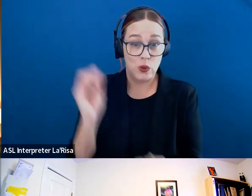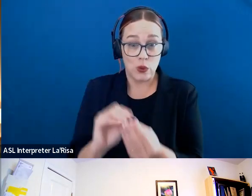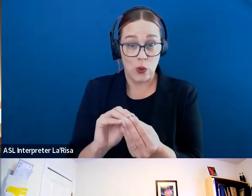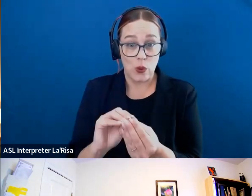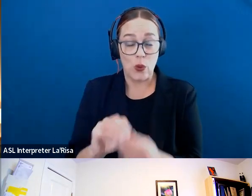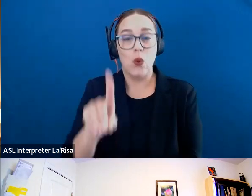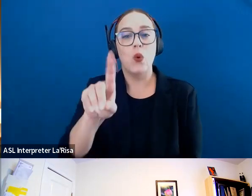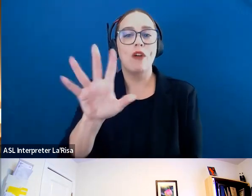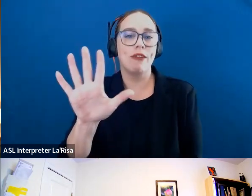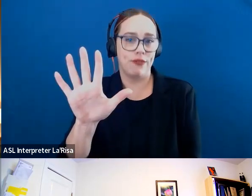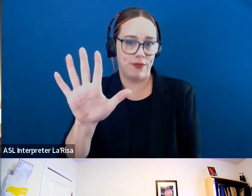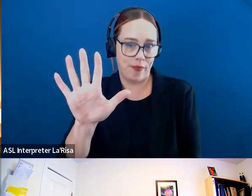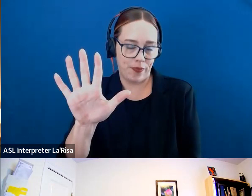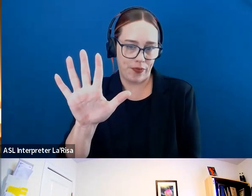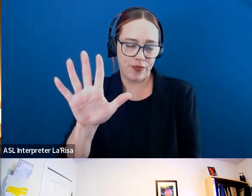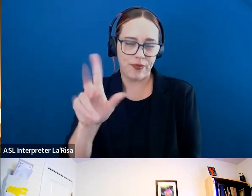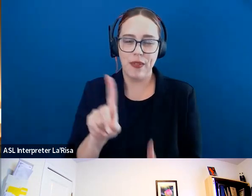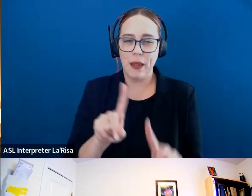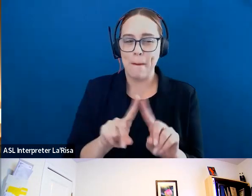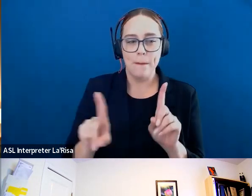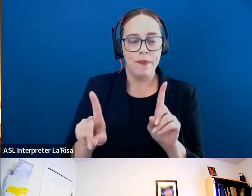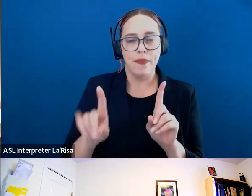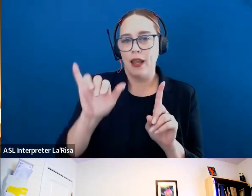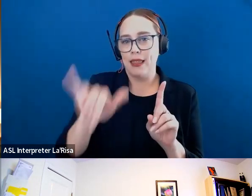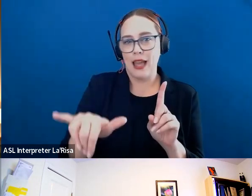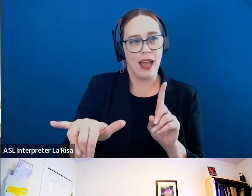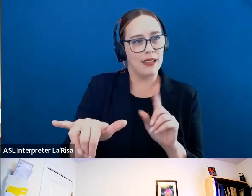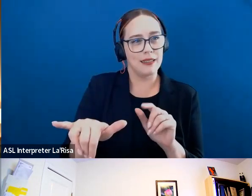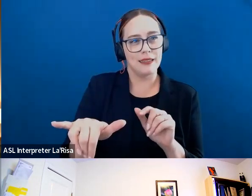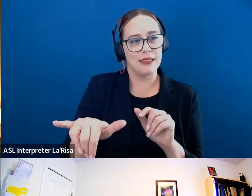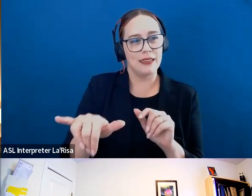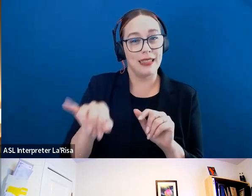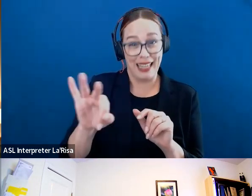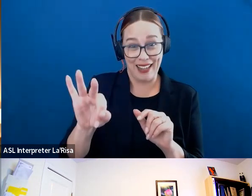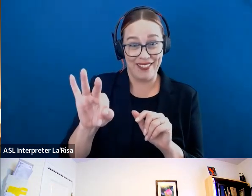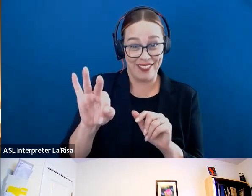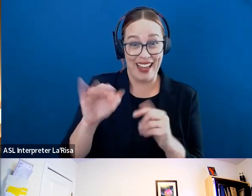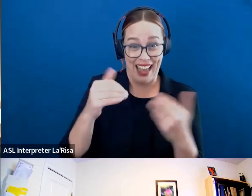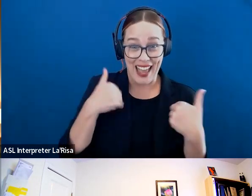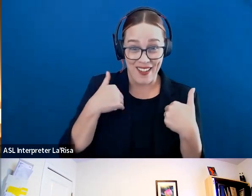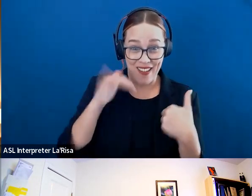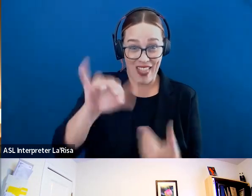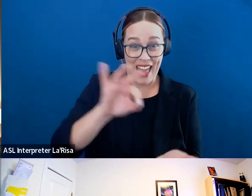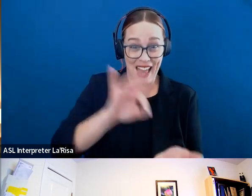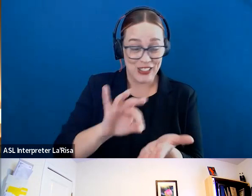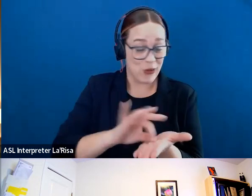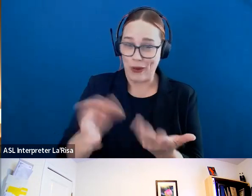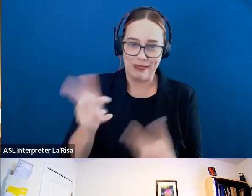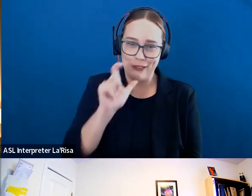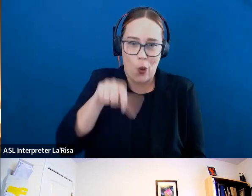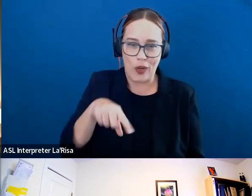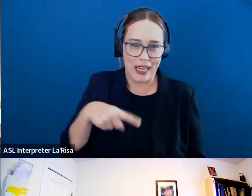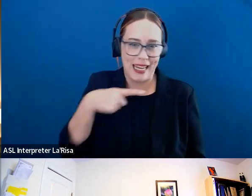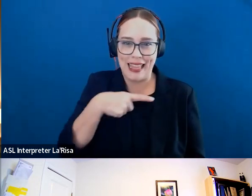105. And at that point, I don't know that it would need to be taking this assessment anyway. It could be doing all kinds of different